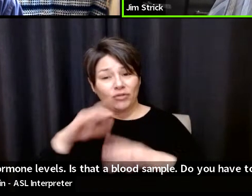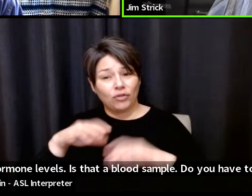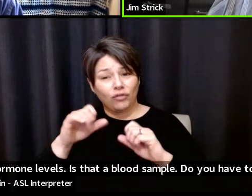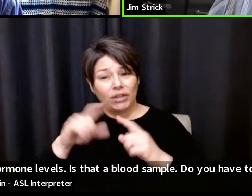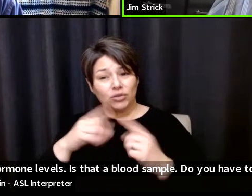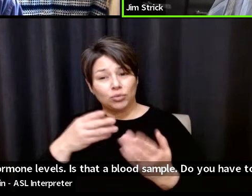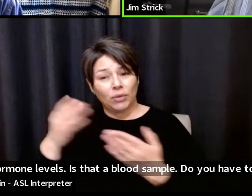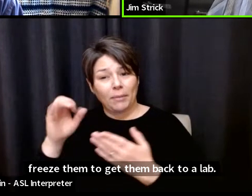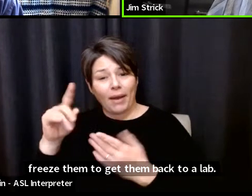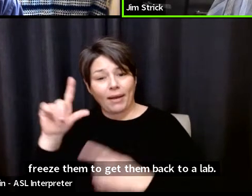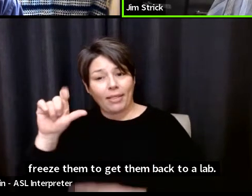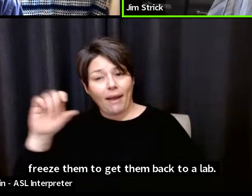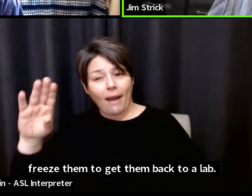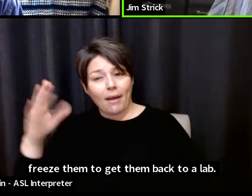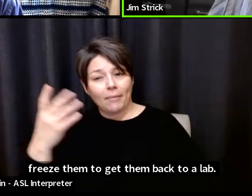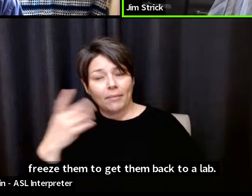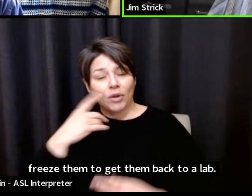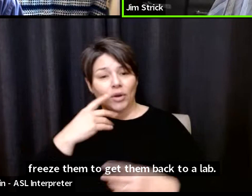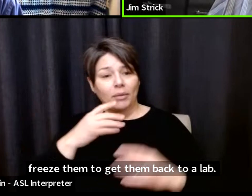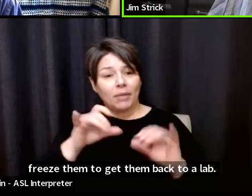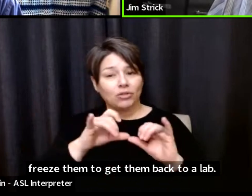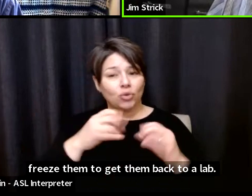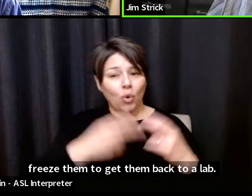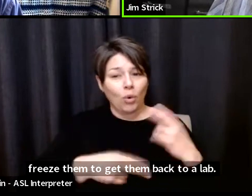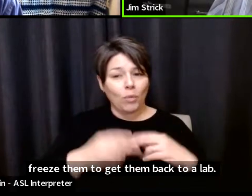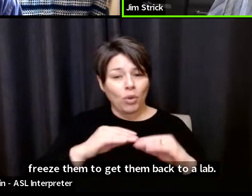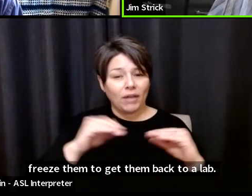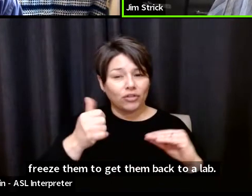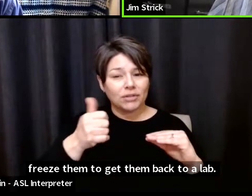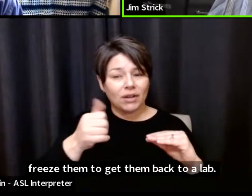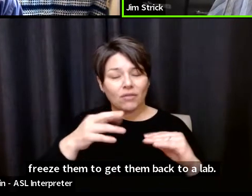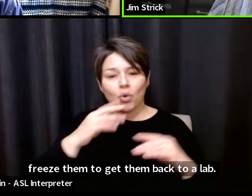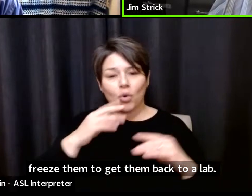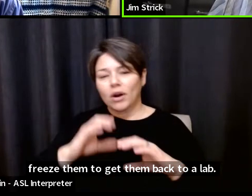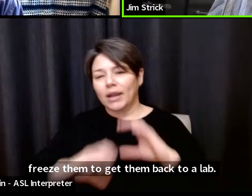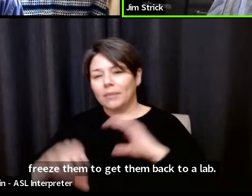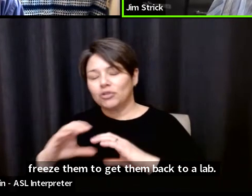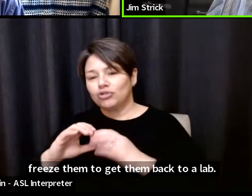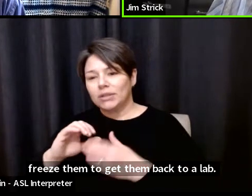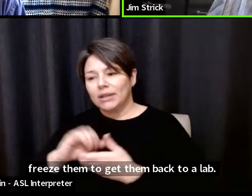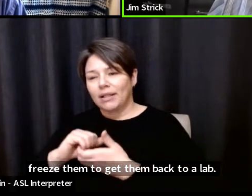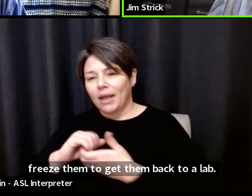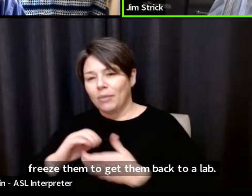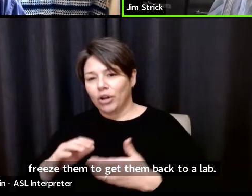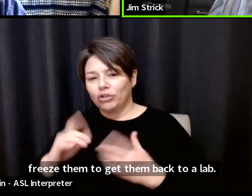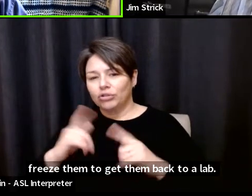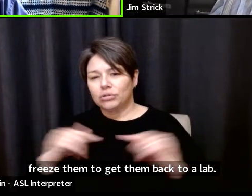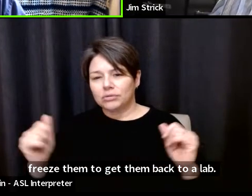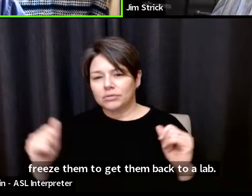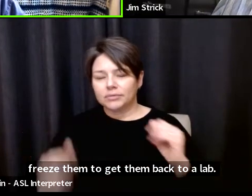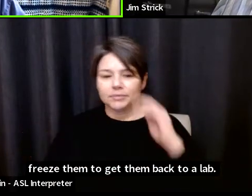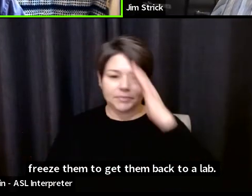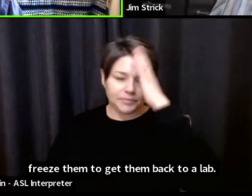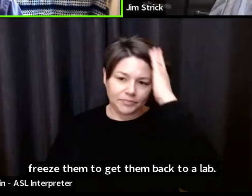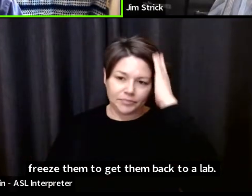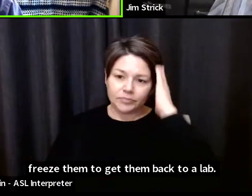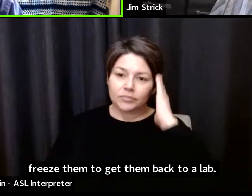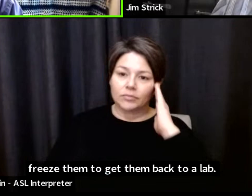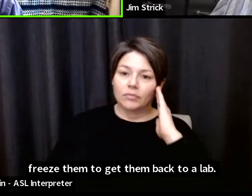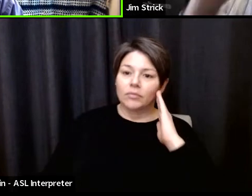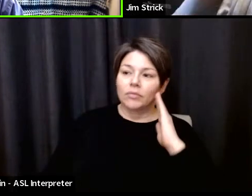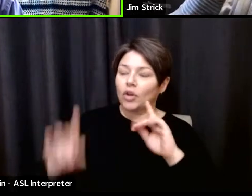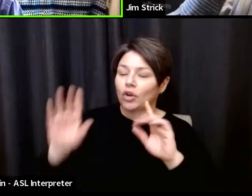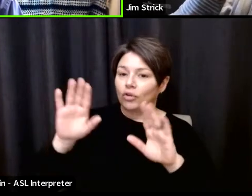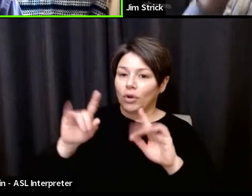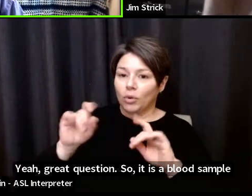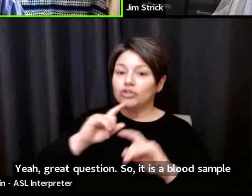lab? Do you measure the hormone levels yourself, or do you have chemistry collaborators who do it, et cetera? yeah, great question. So it